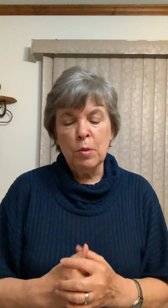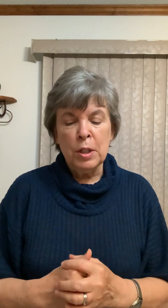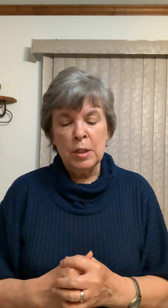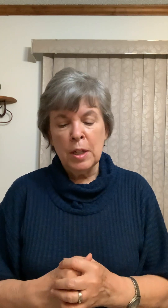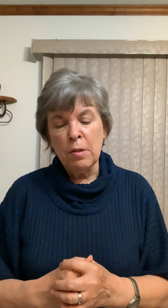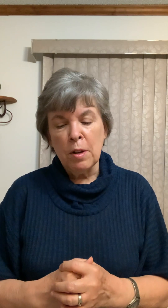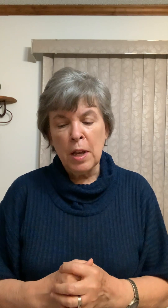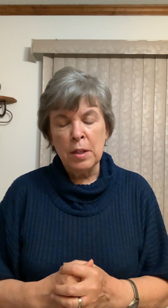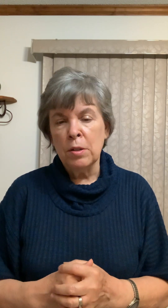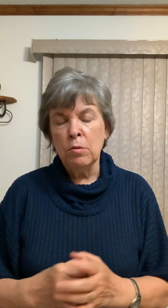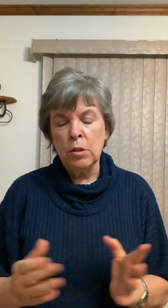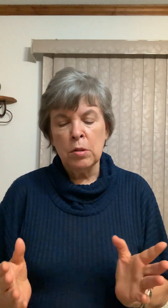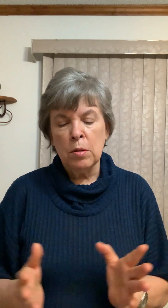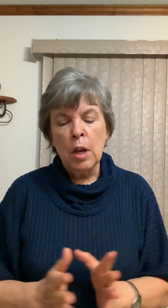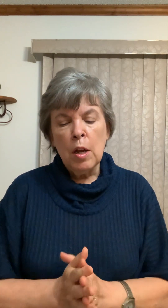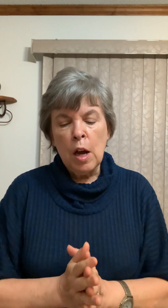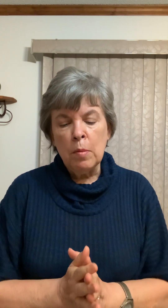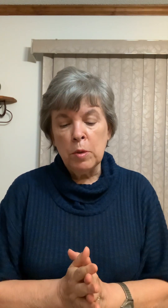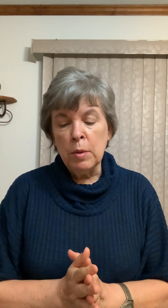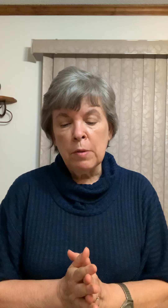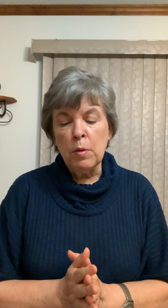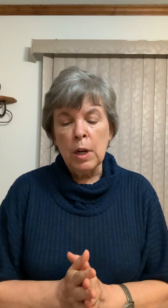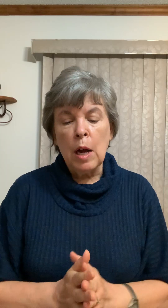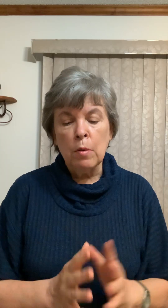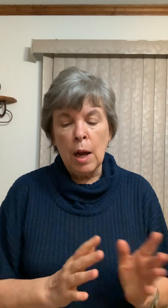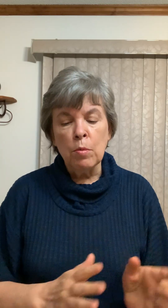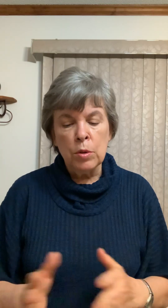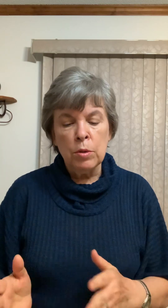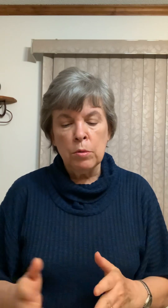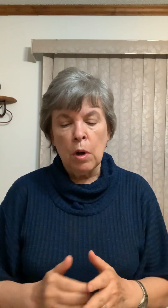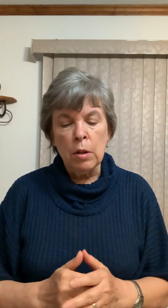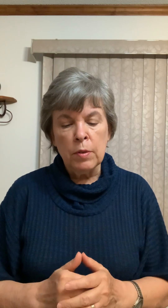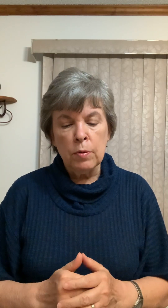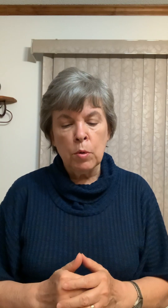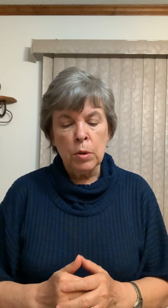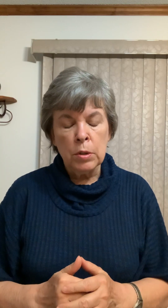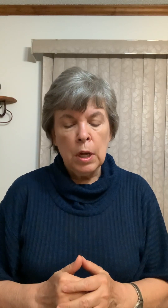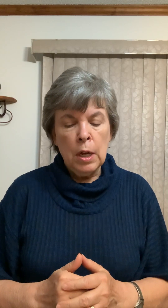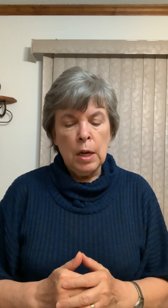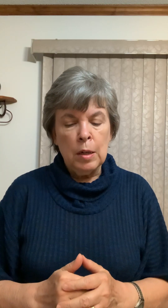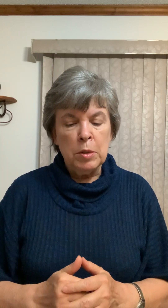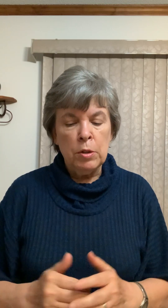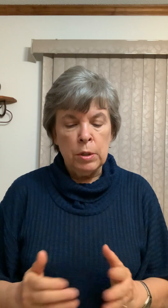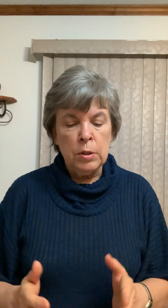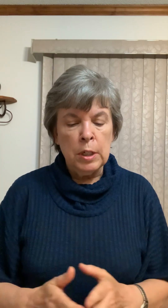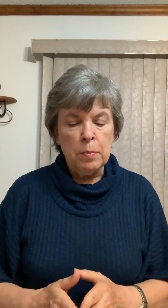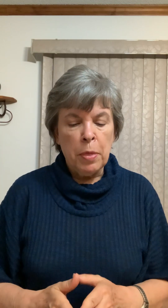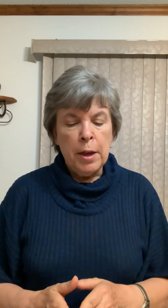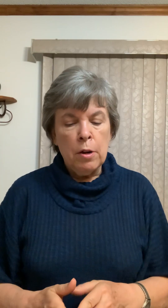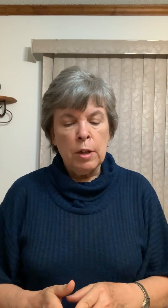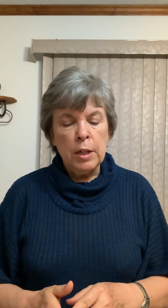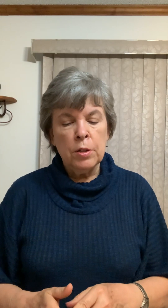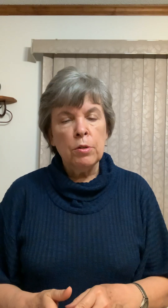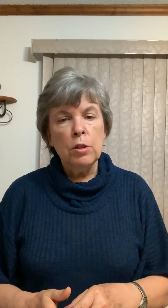working together on that. So just do whatever you want. I will do all of it, of course, so that you can see it. Okay, so you will